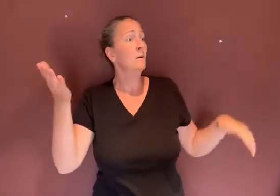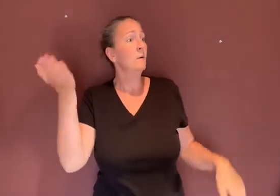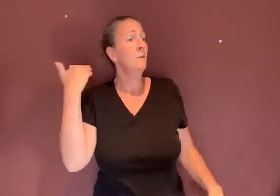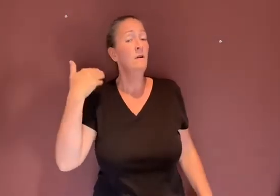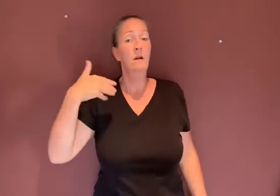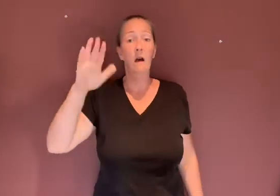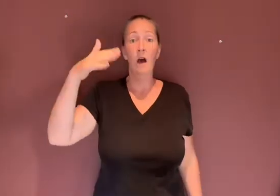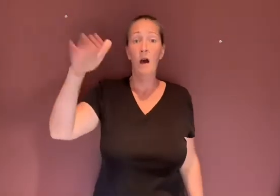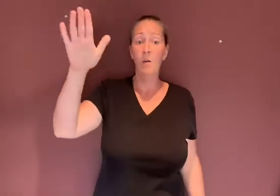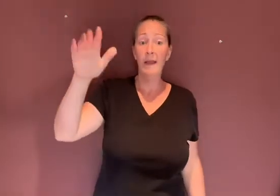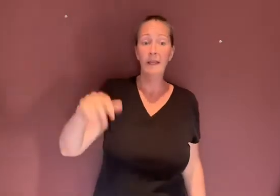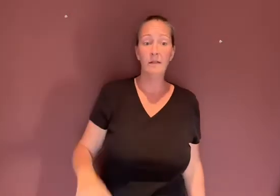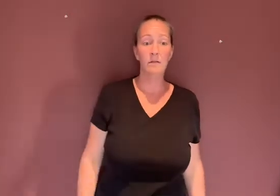flew away.